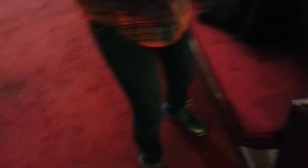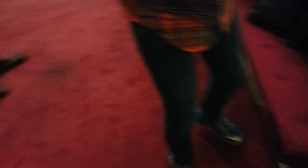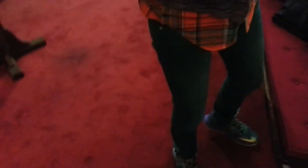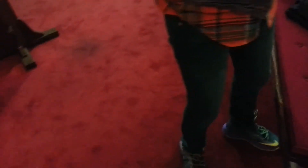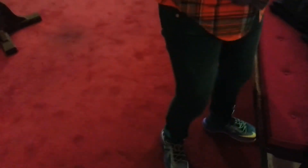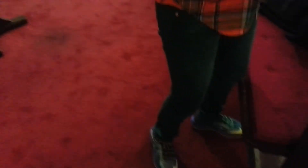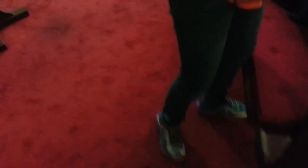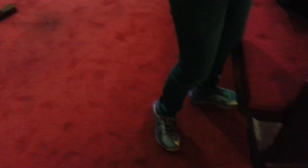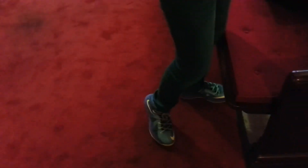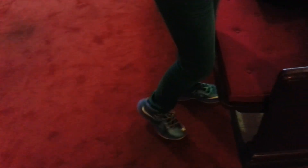Hmm?